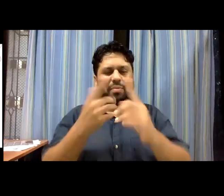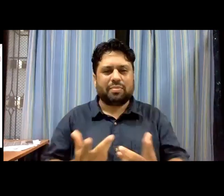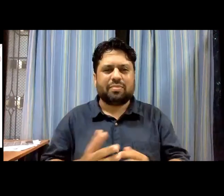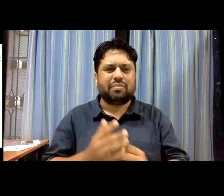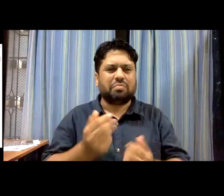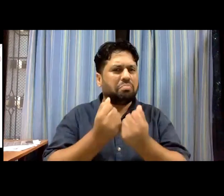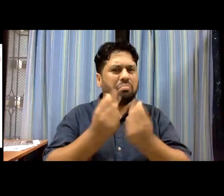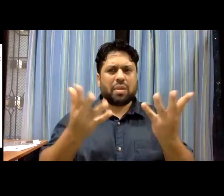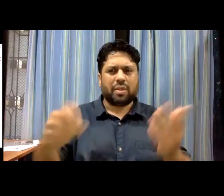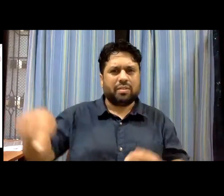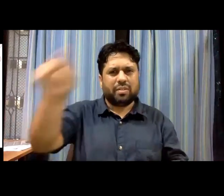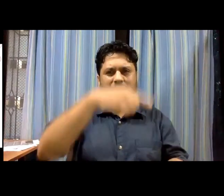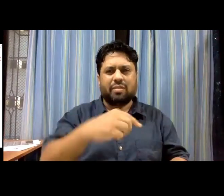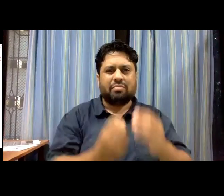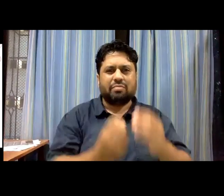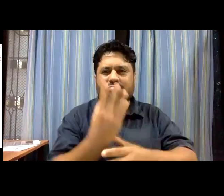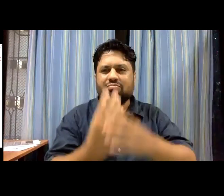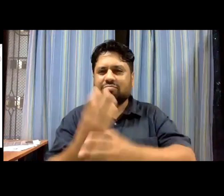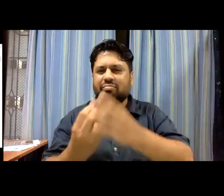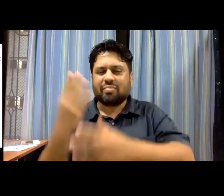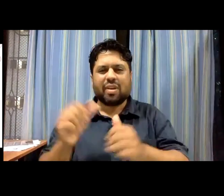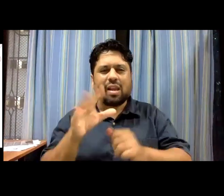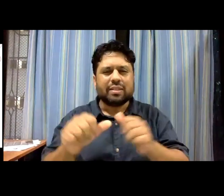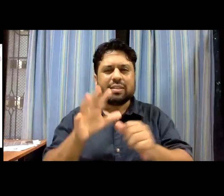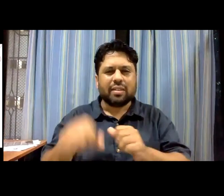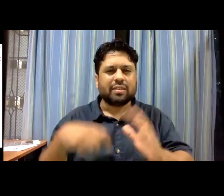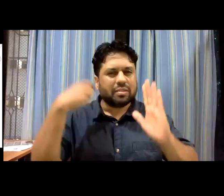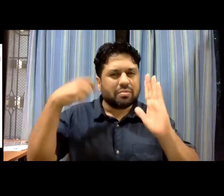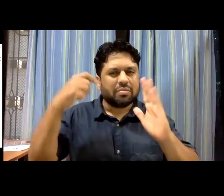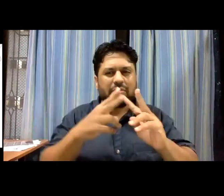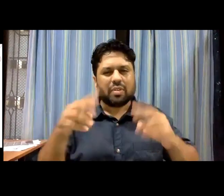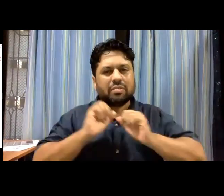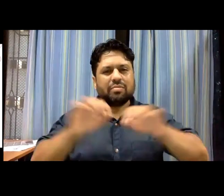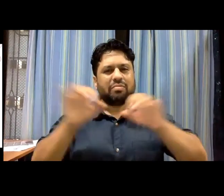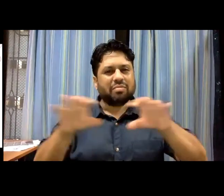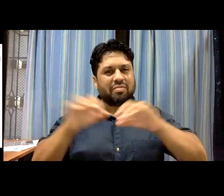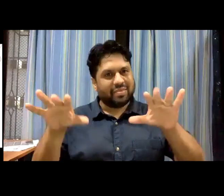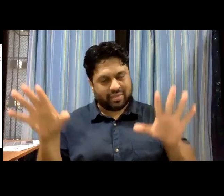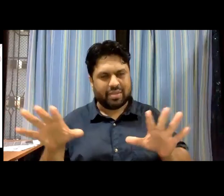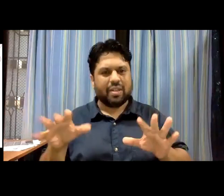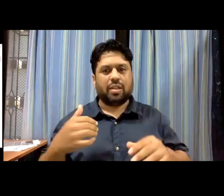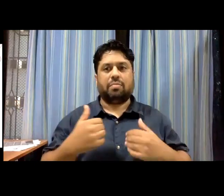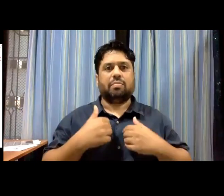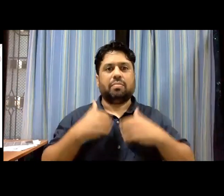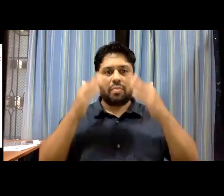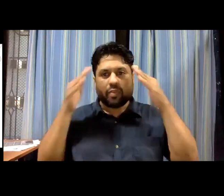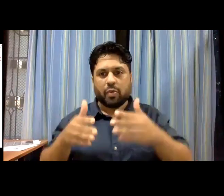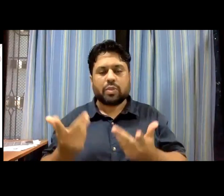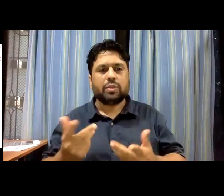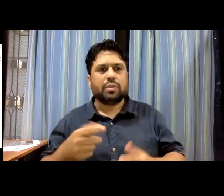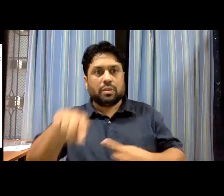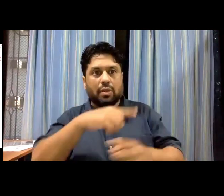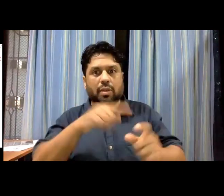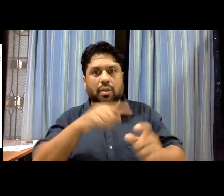That's the company's name. It aims to, so many people, they have been working in different access areas, spreading across